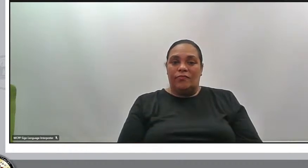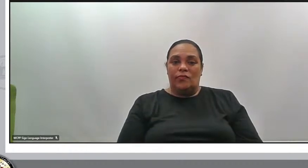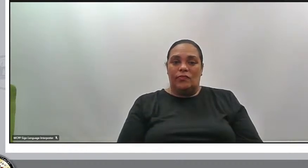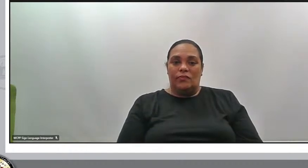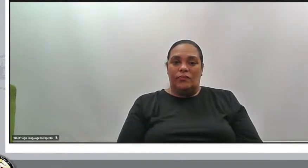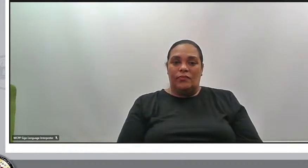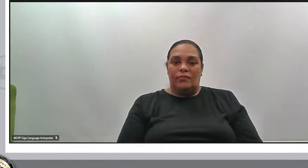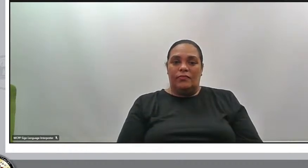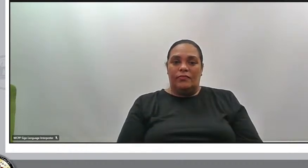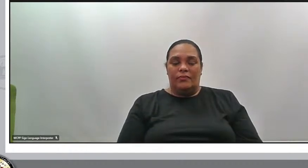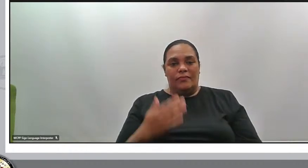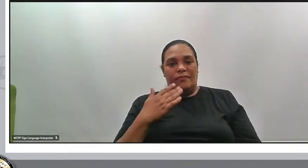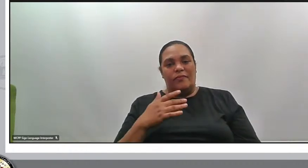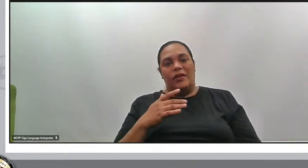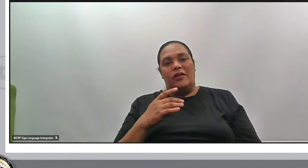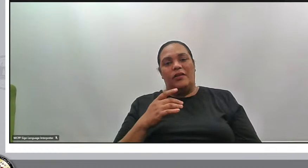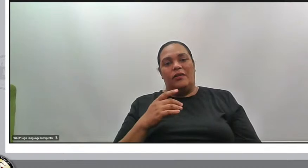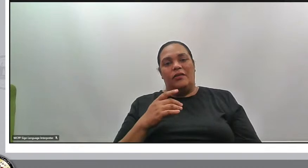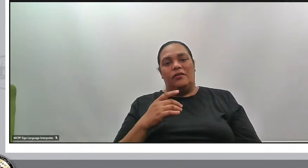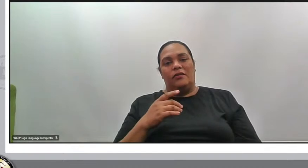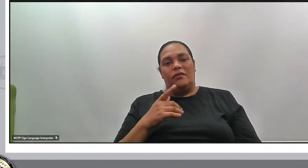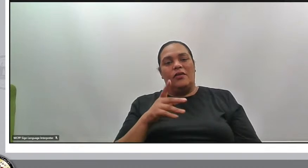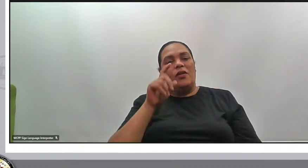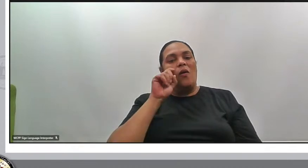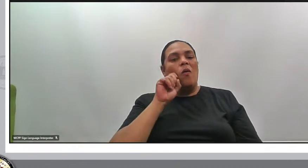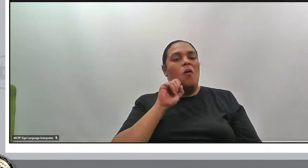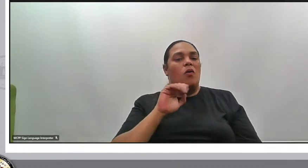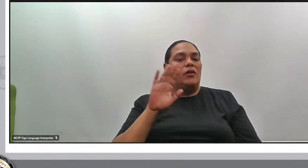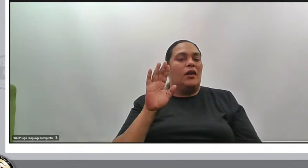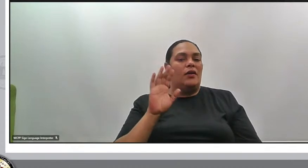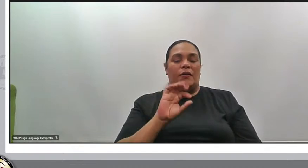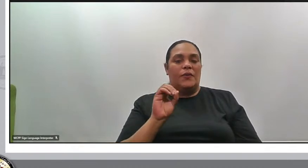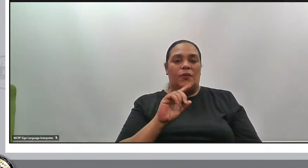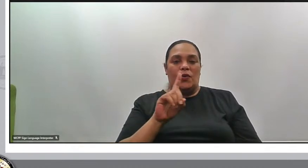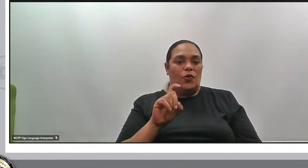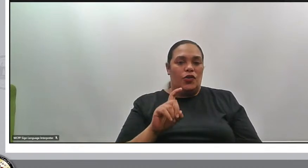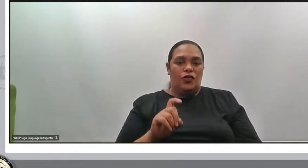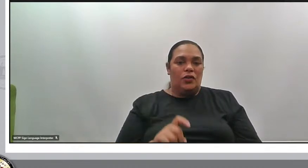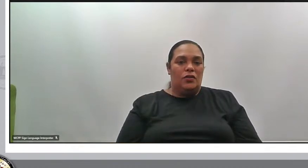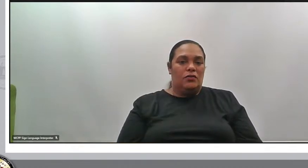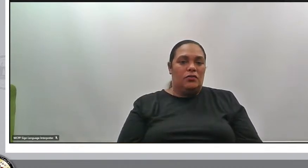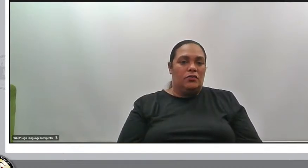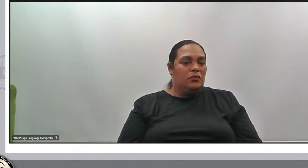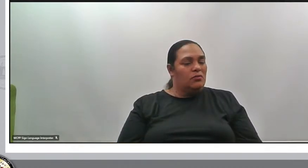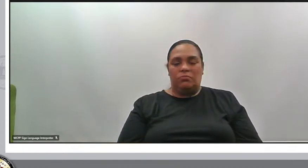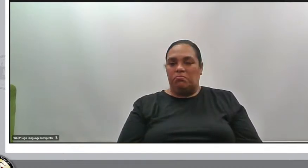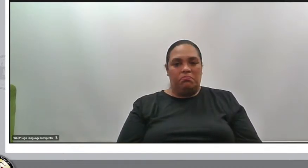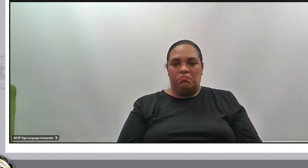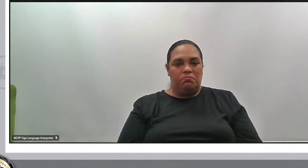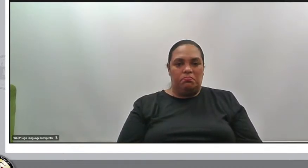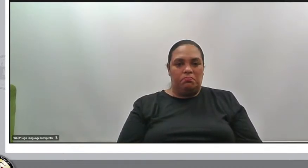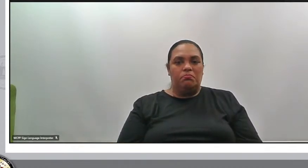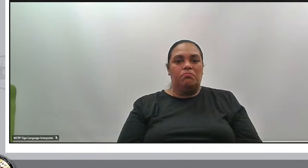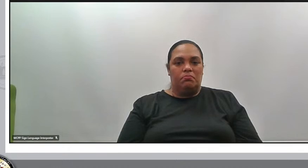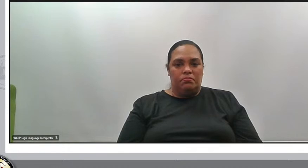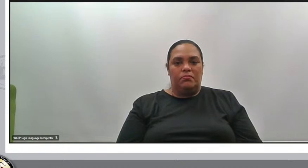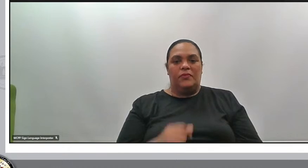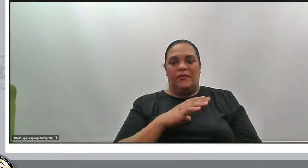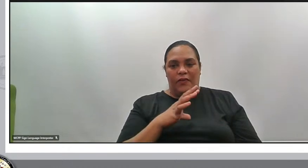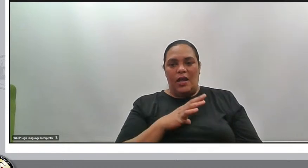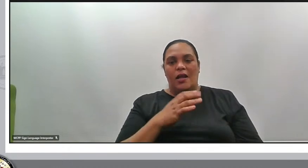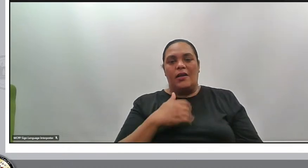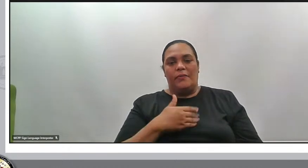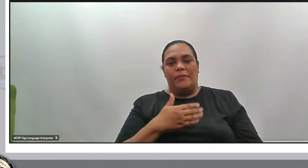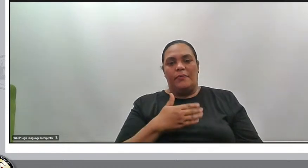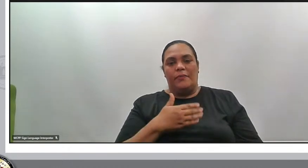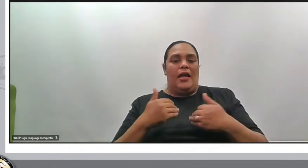Hi, Chair. It's a legacy hand. Okay, no questions on 69 and 70? No. Okay, all right. Then I'll hand over